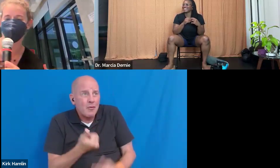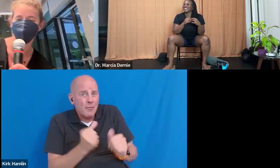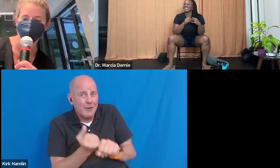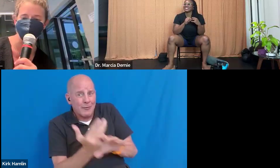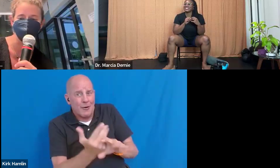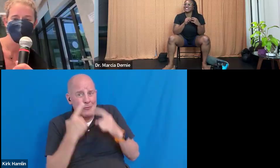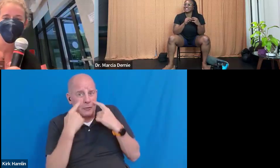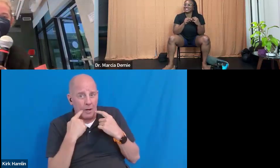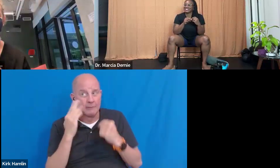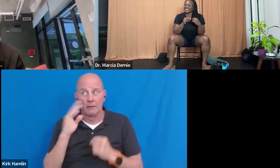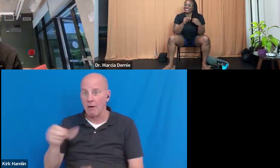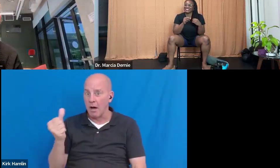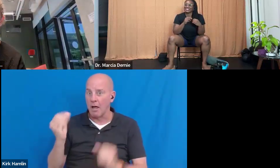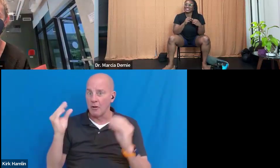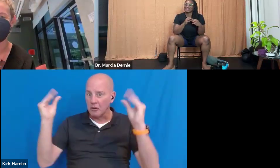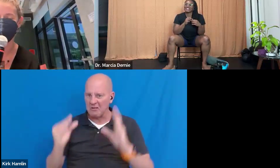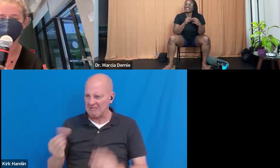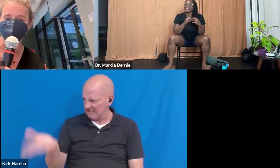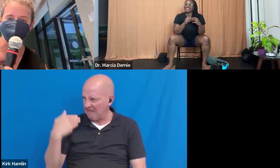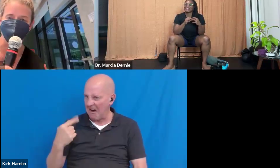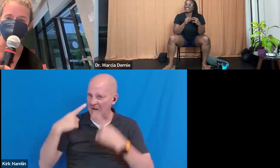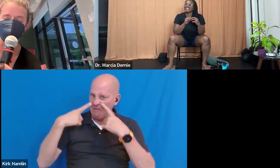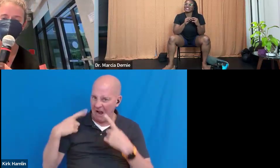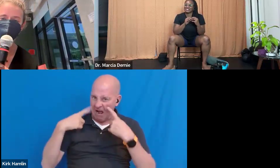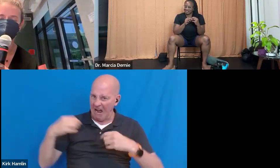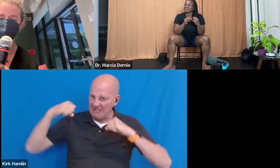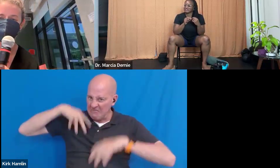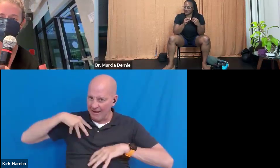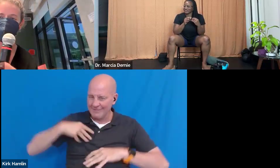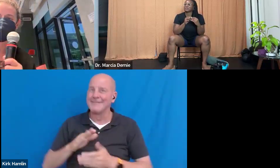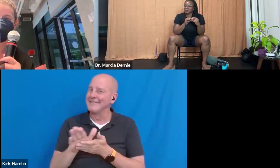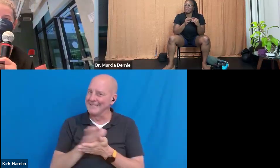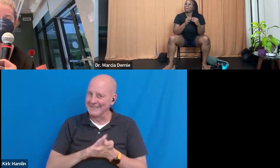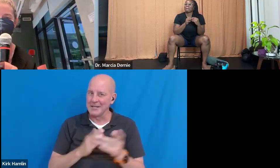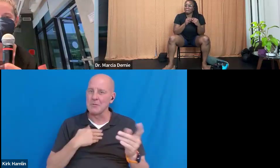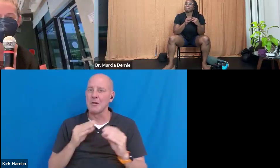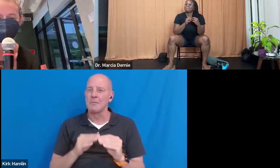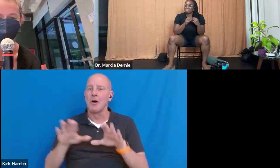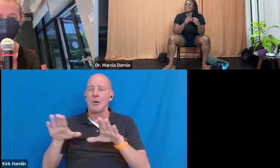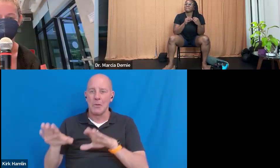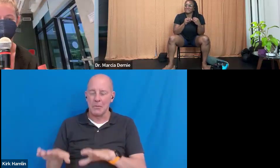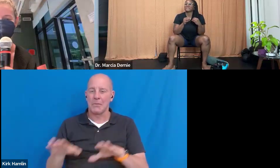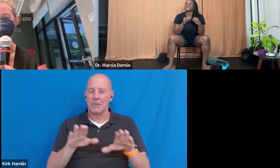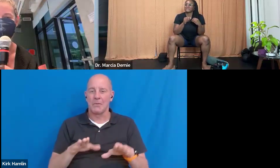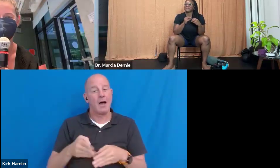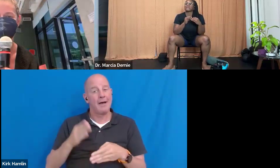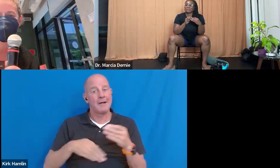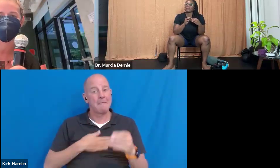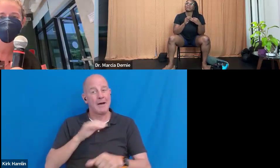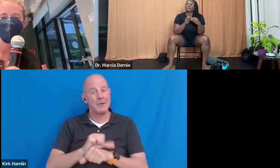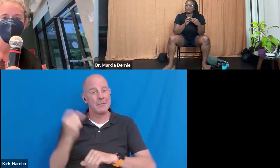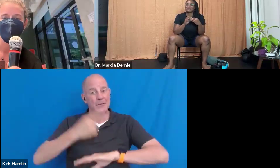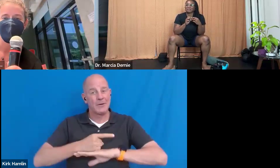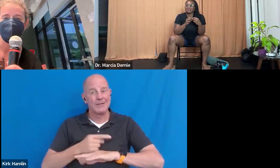very much the goal and not for everyone. So I'm so grateful to have gotten to end my workday getting to be with you. Thank